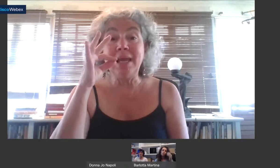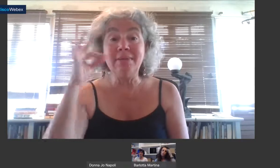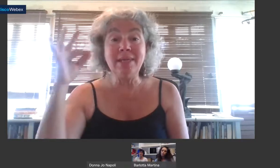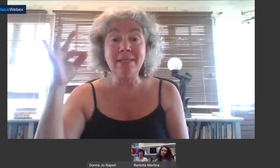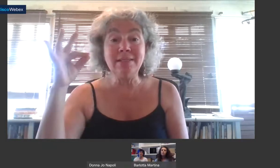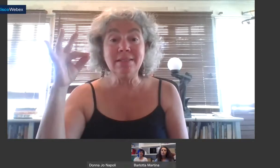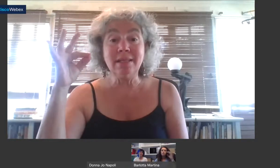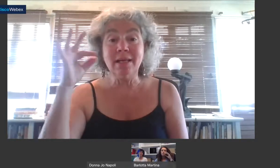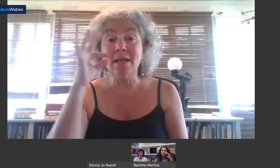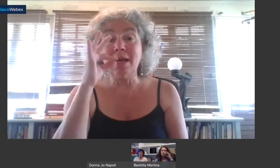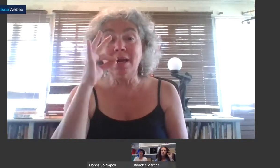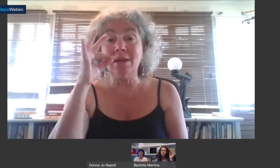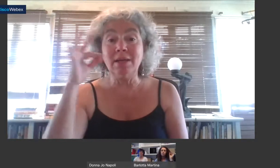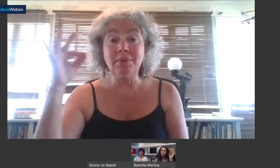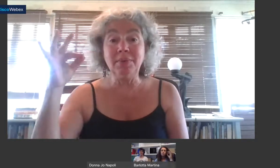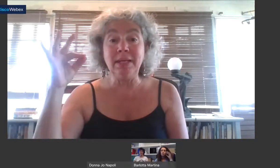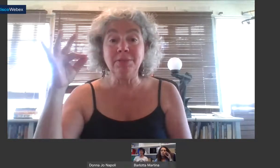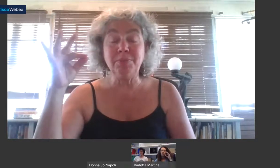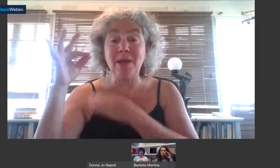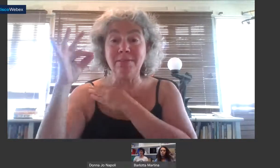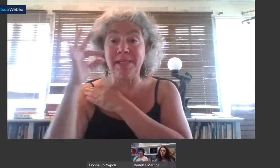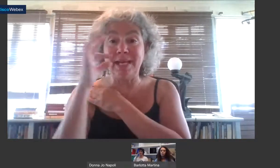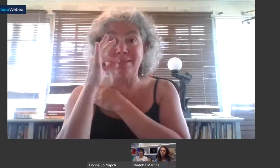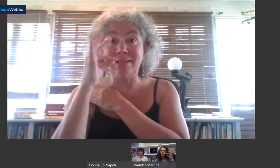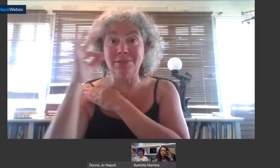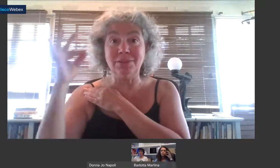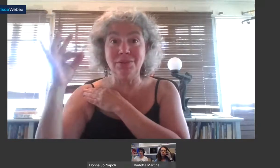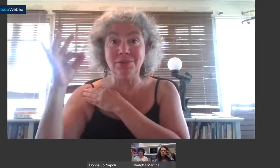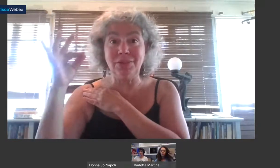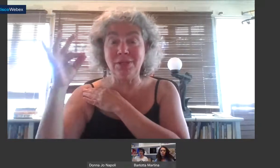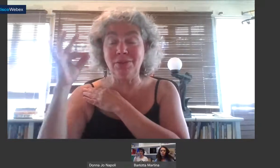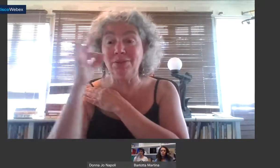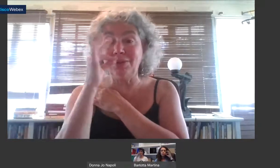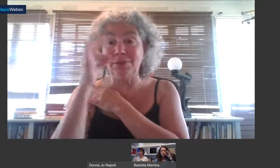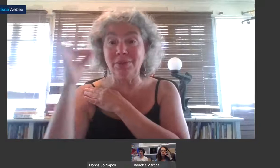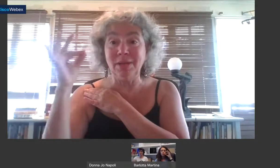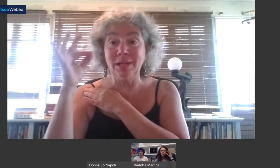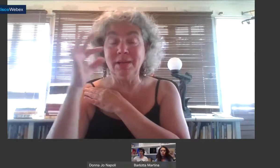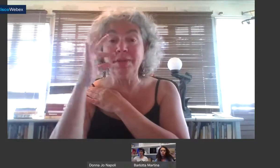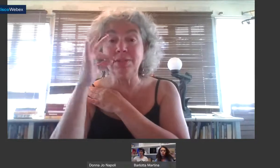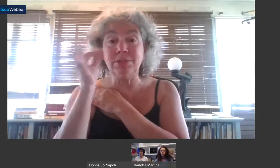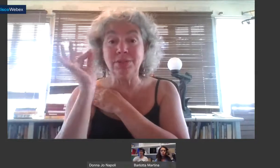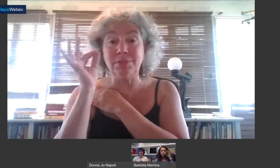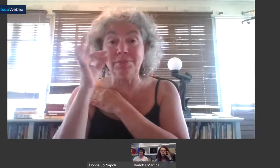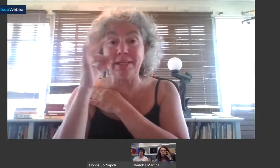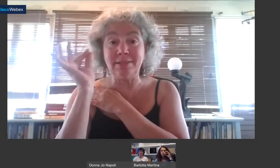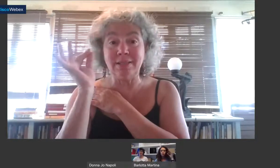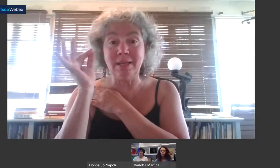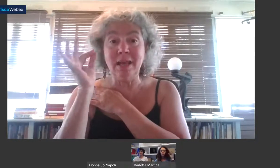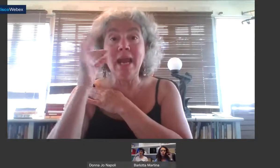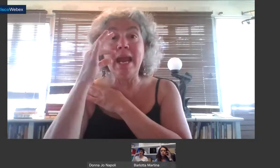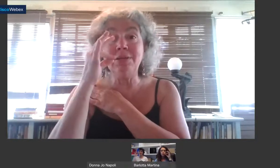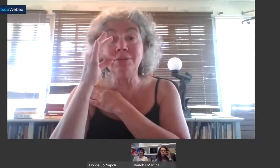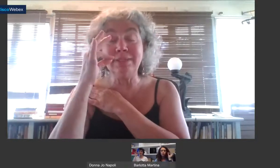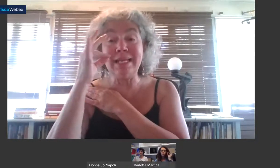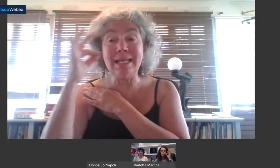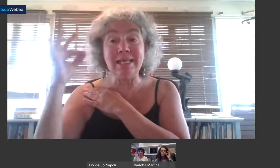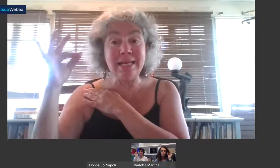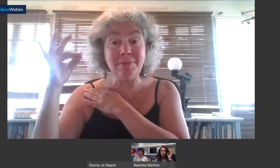And this is proximalizing because you're using your shoulder. This is just your wrist. And you'll see a number